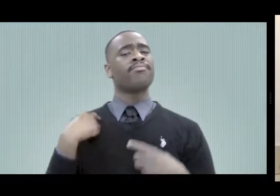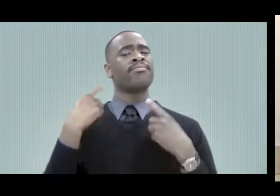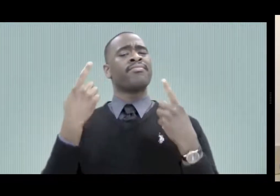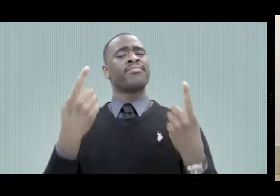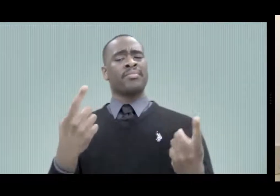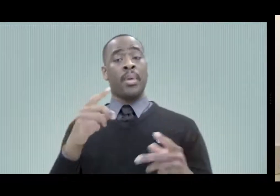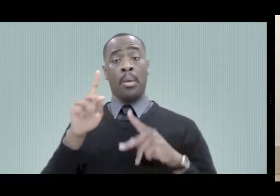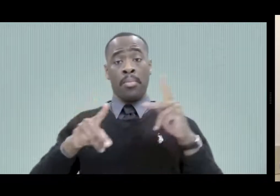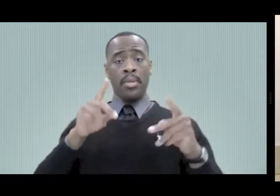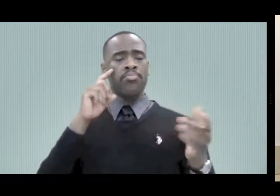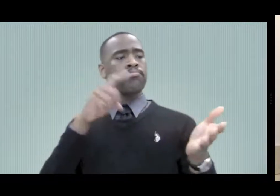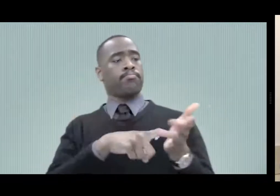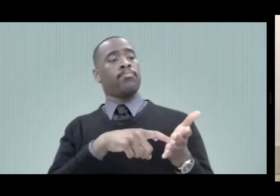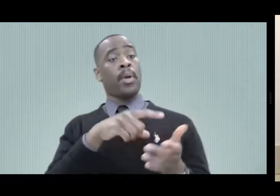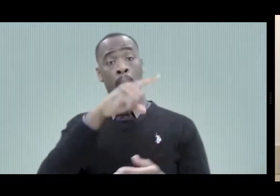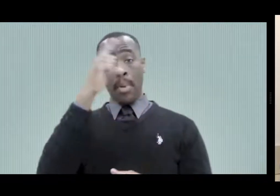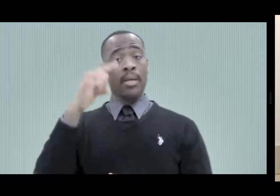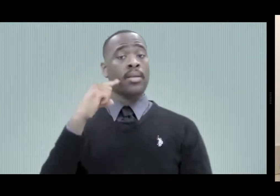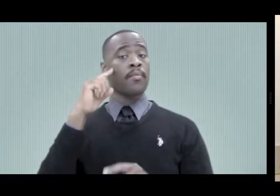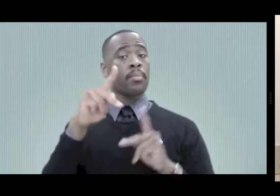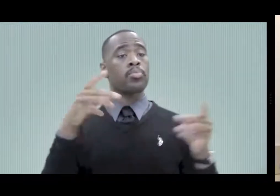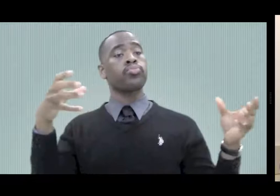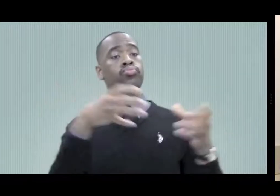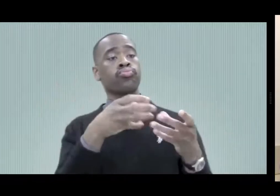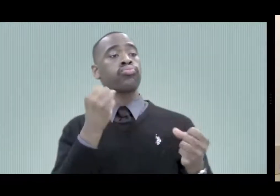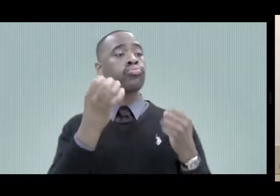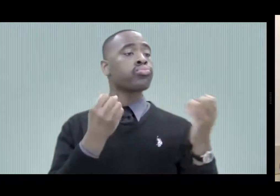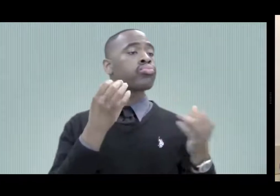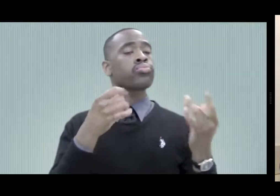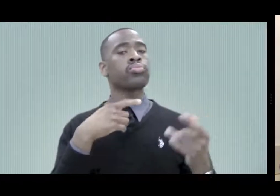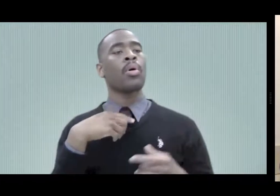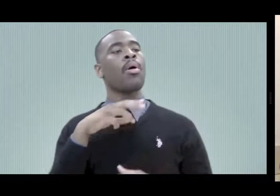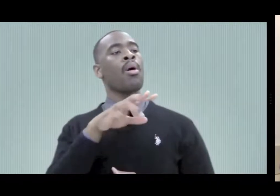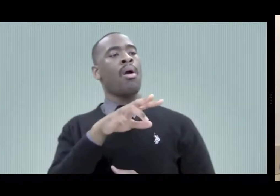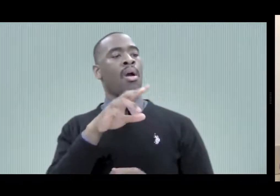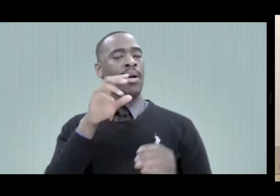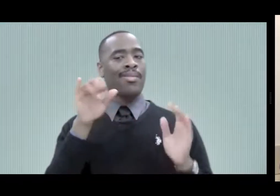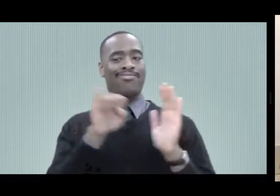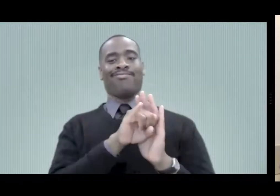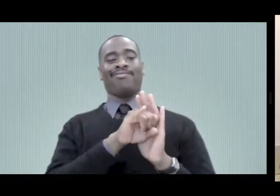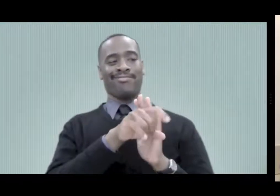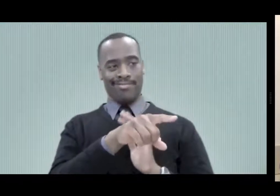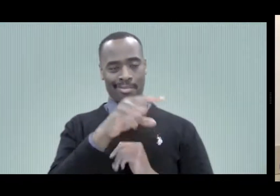particular variation of ASL that we want to focus on today is Black ASL.